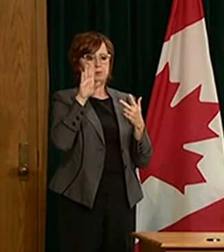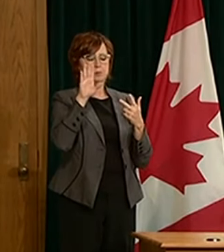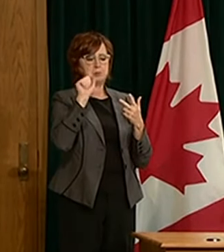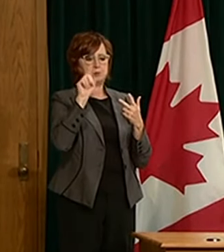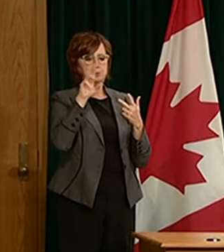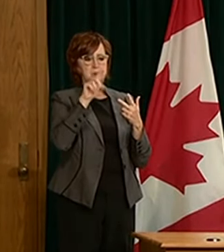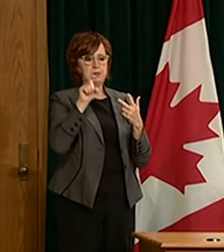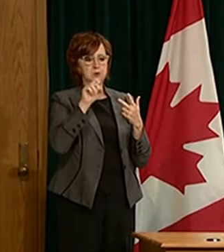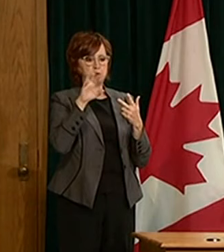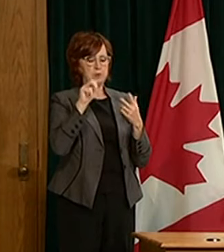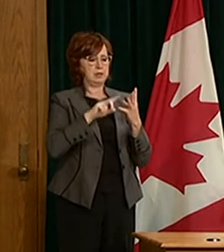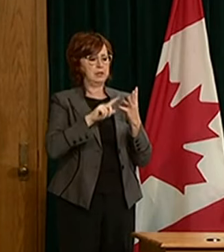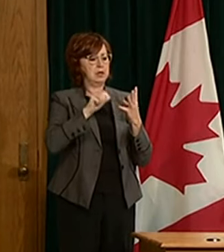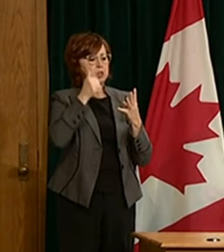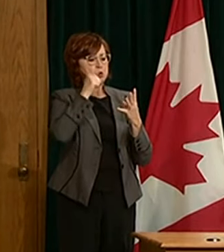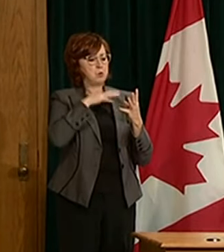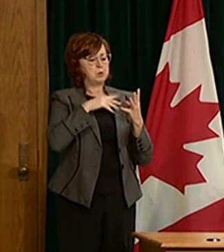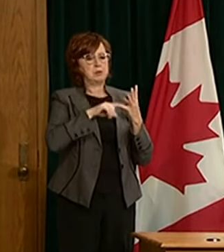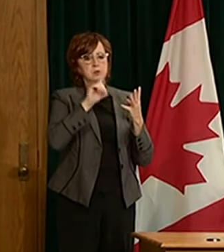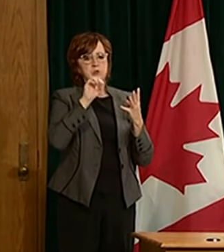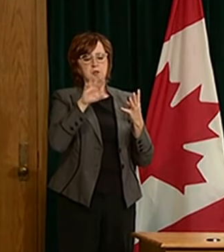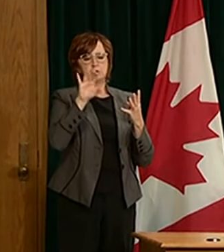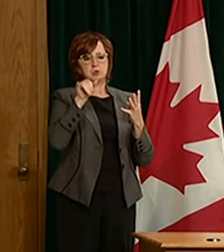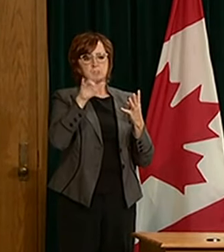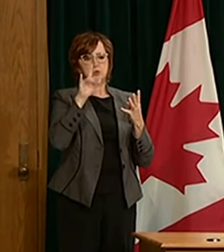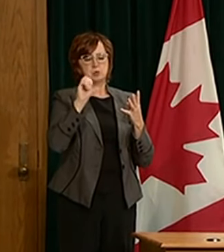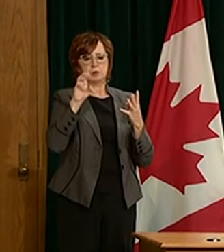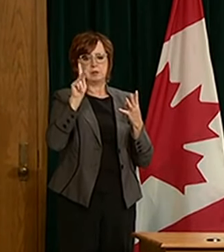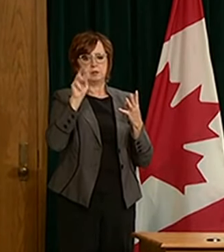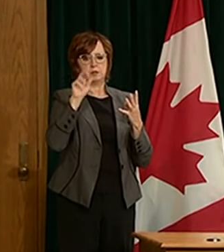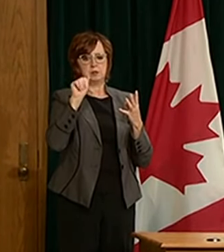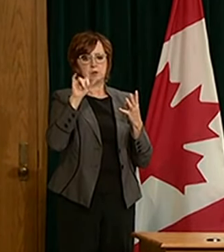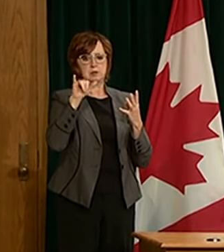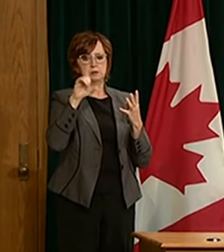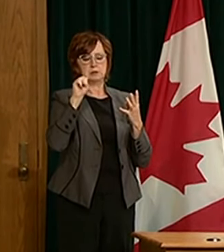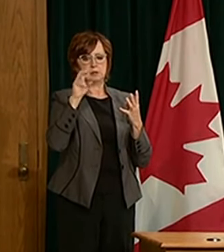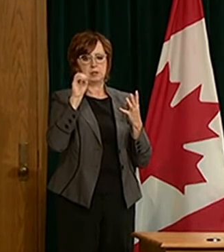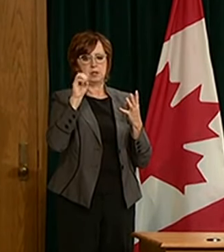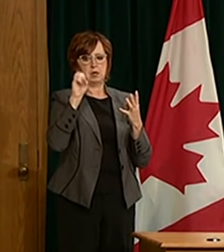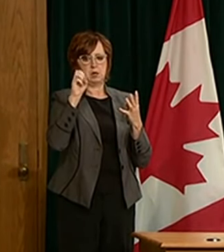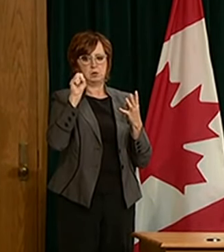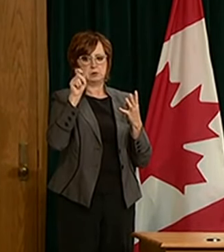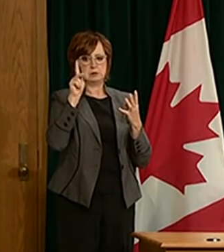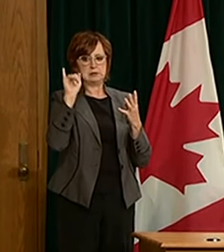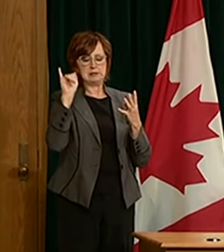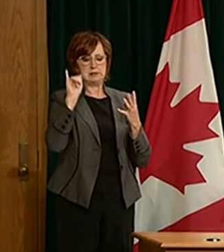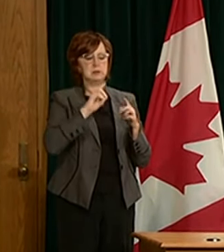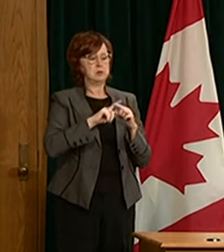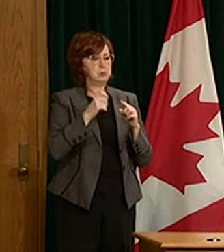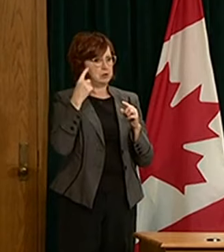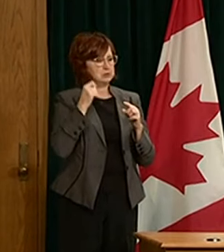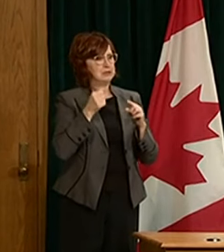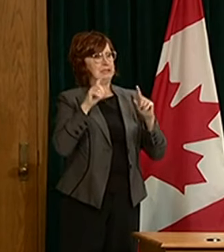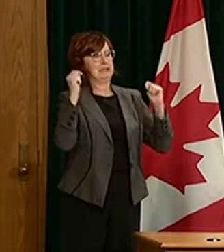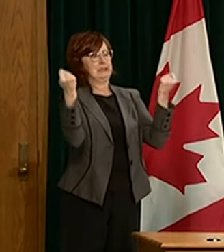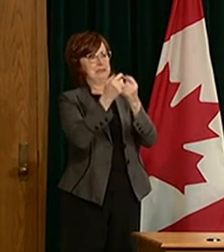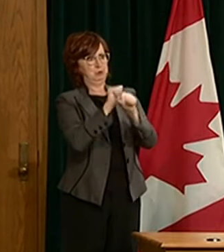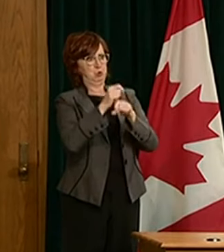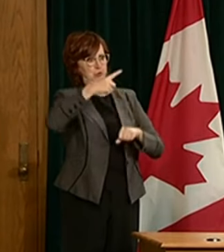Health Officer. We're taking a team approach to today's presentation because the challenges that COVID-19 has given us takes a team approach to